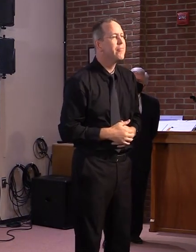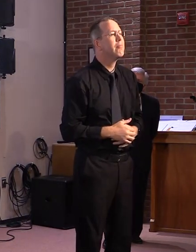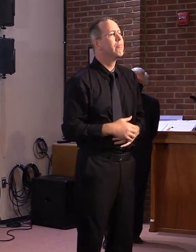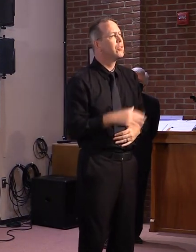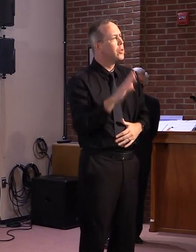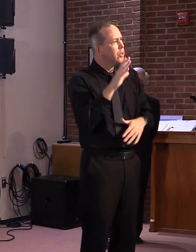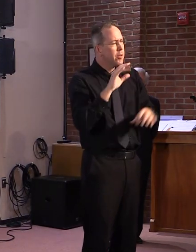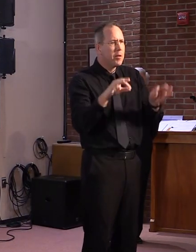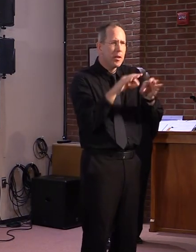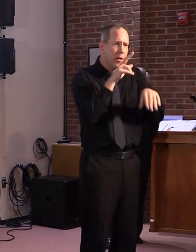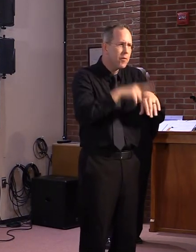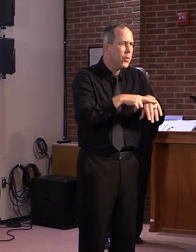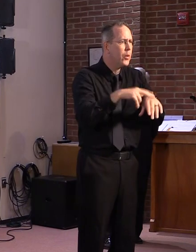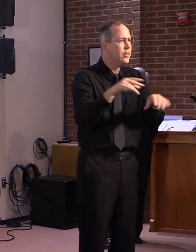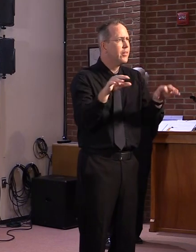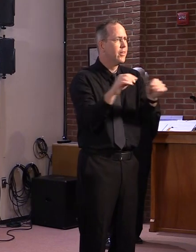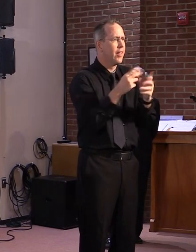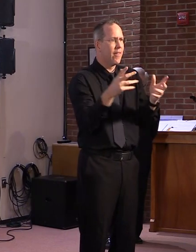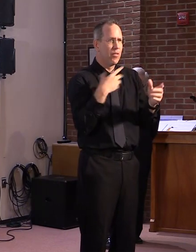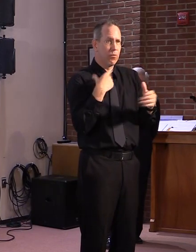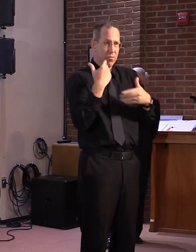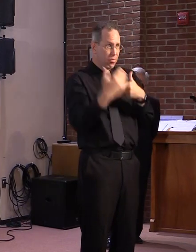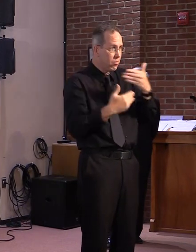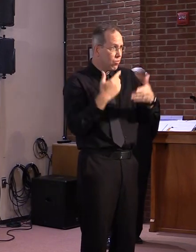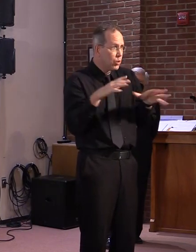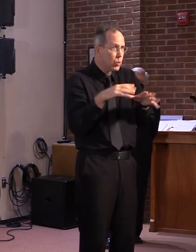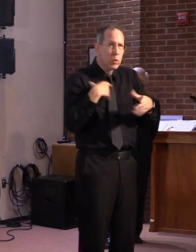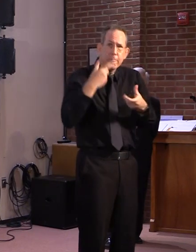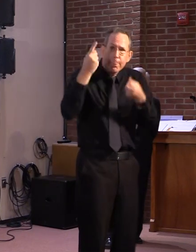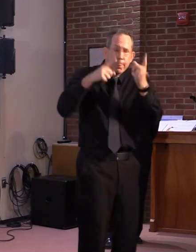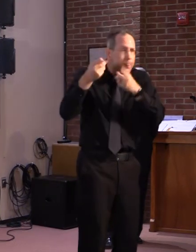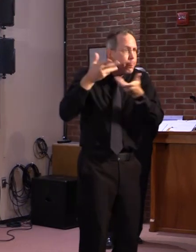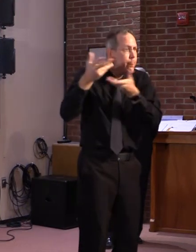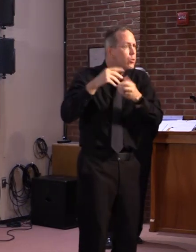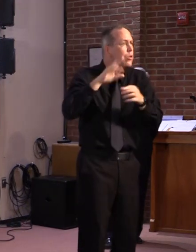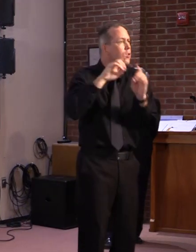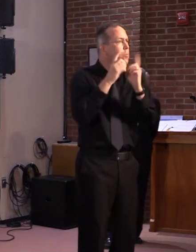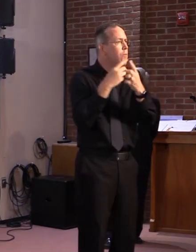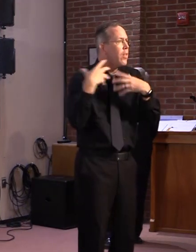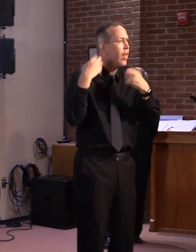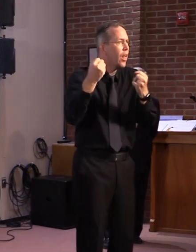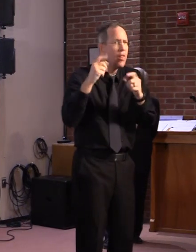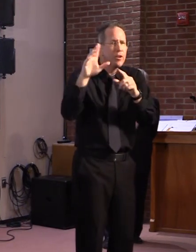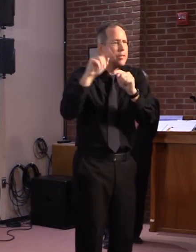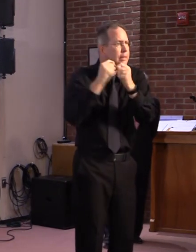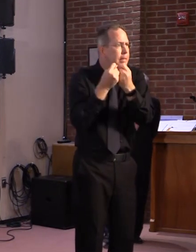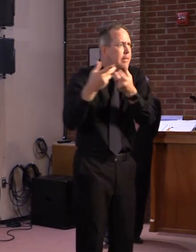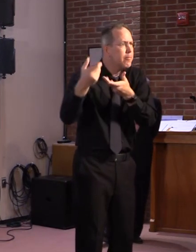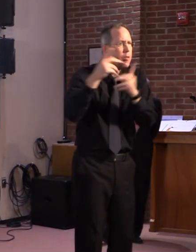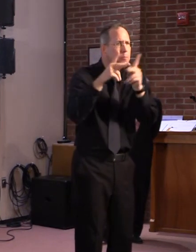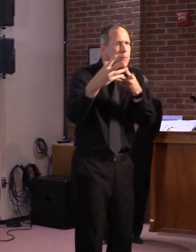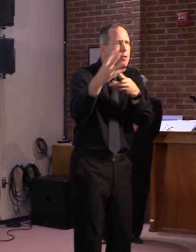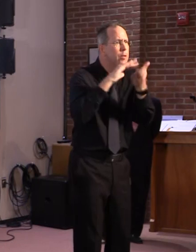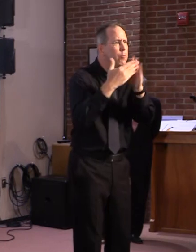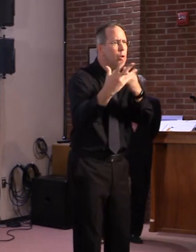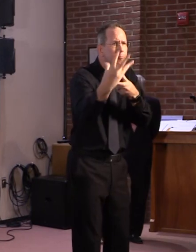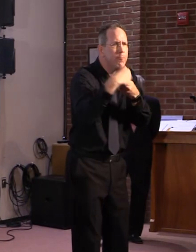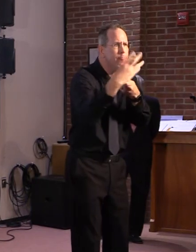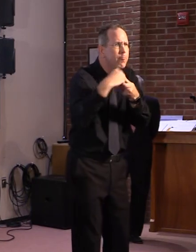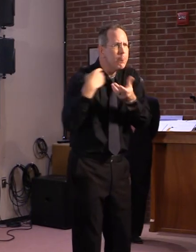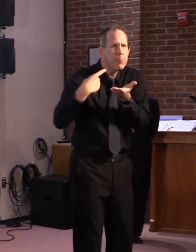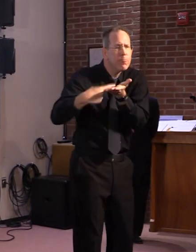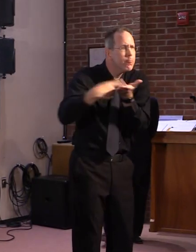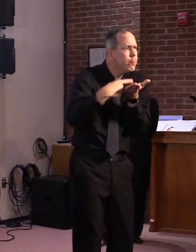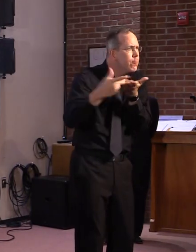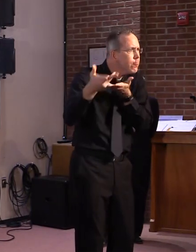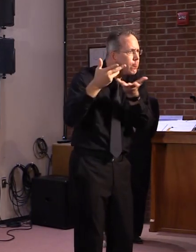department and the EPI team. They work side by side with ACCD and public safety to provide the